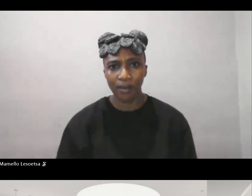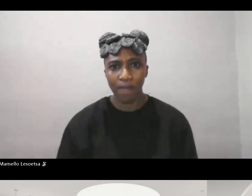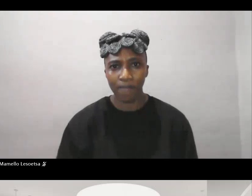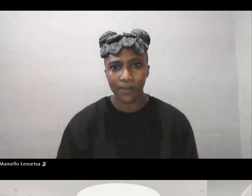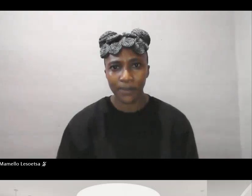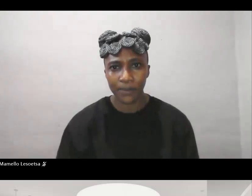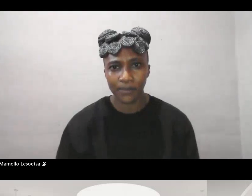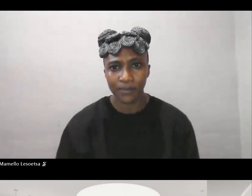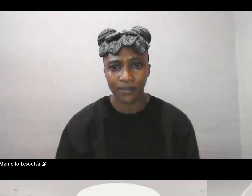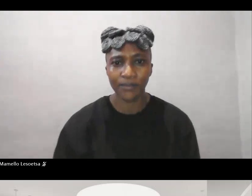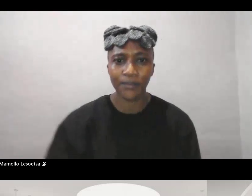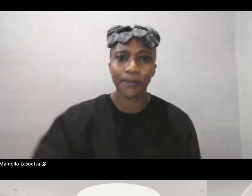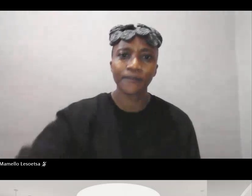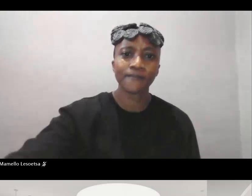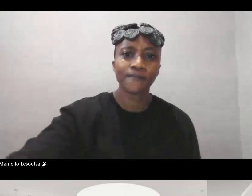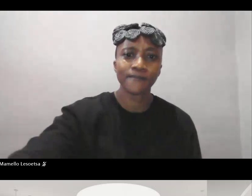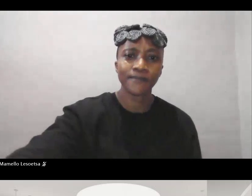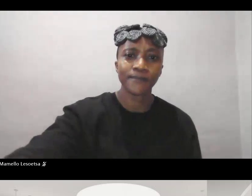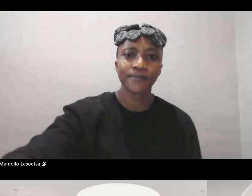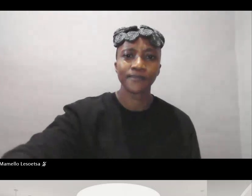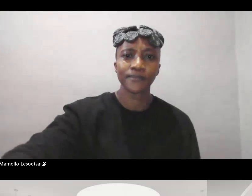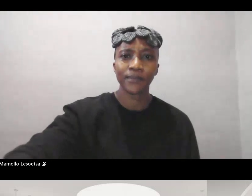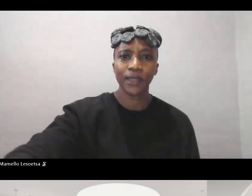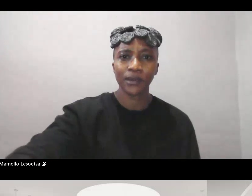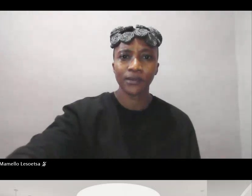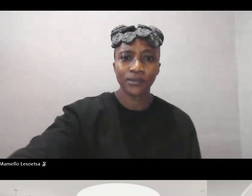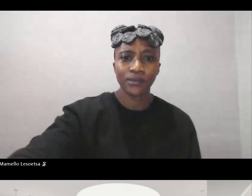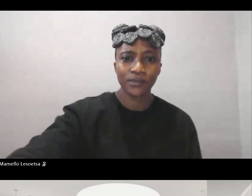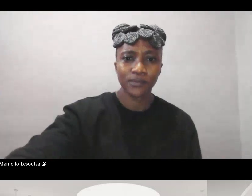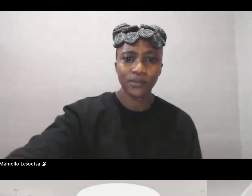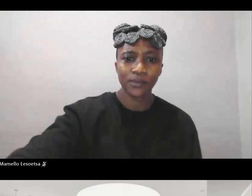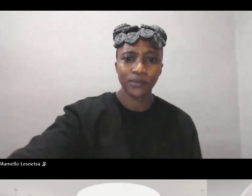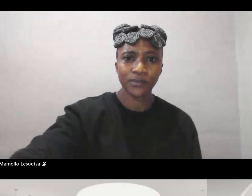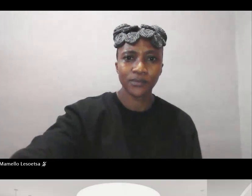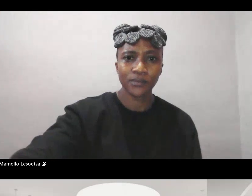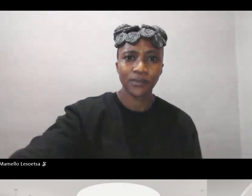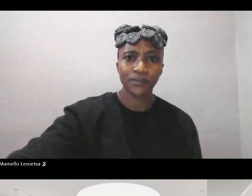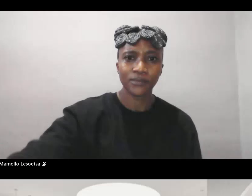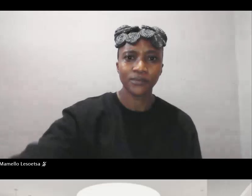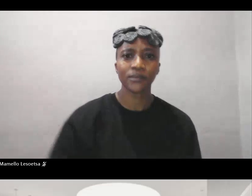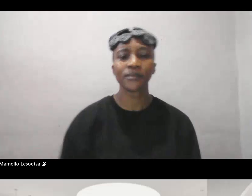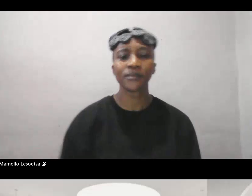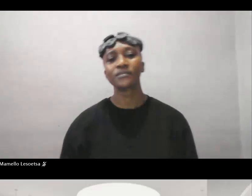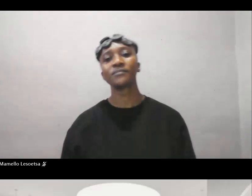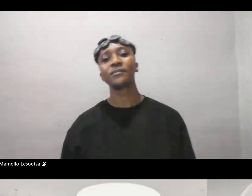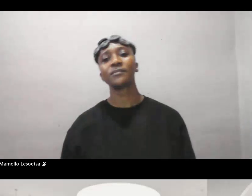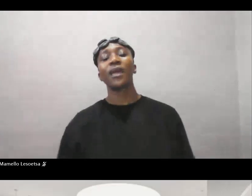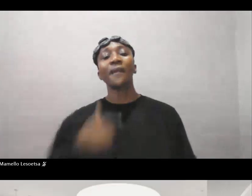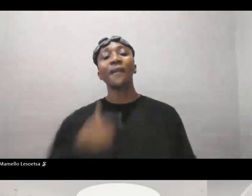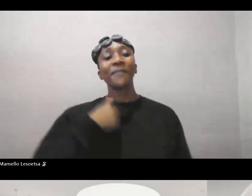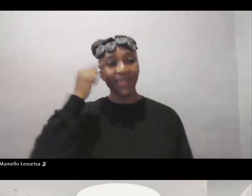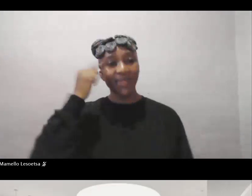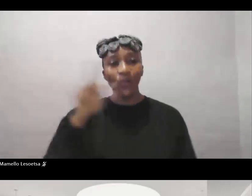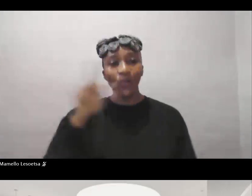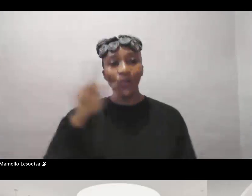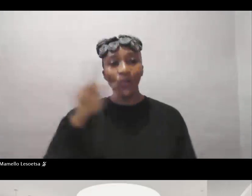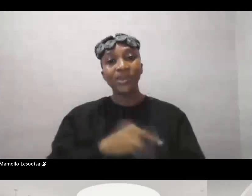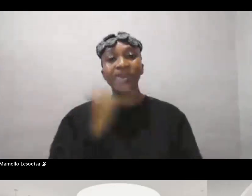Ike, when I think of SIAS in this situation, like for instance, when you're talking about the sign language